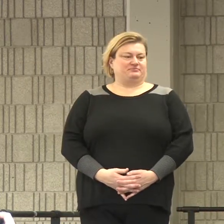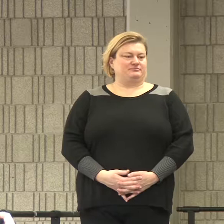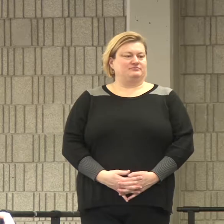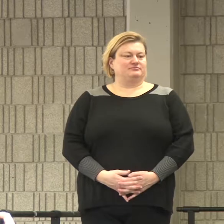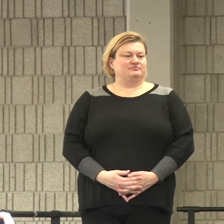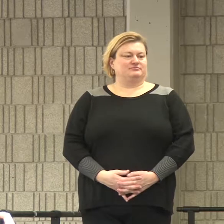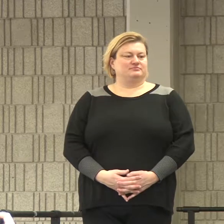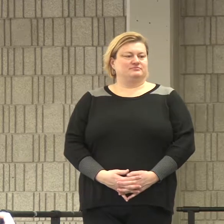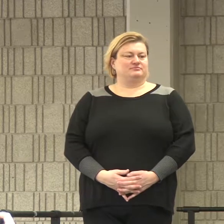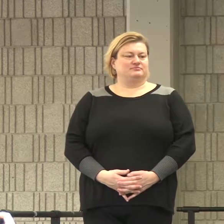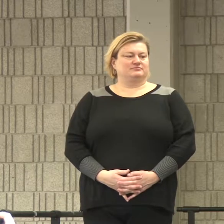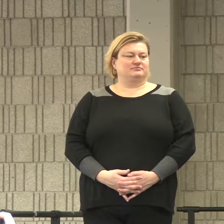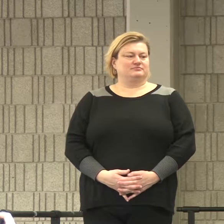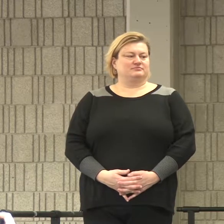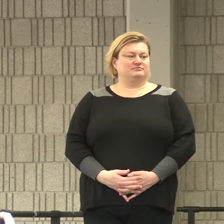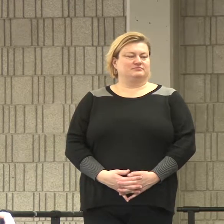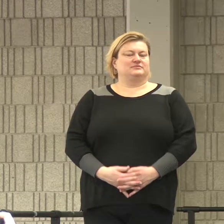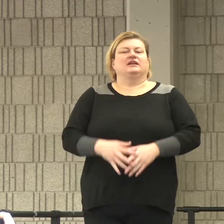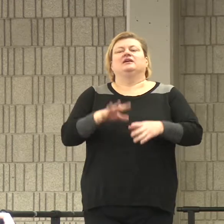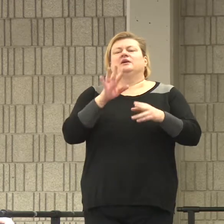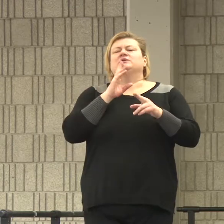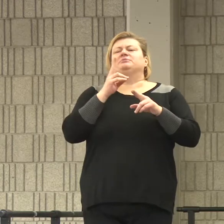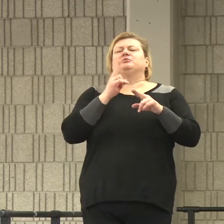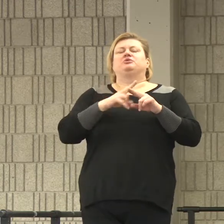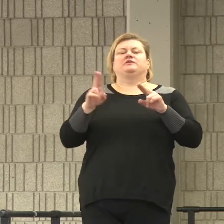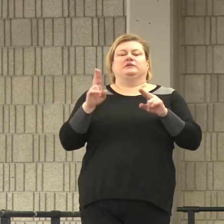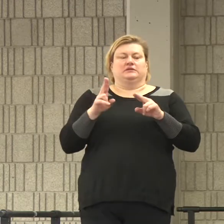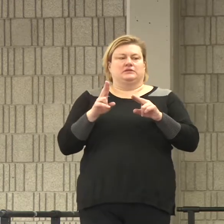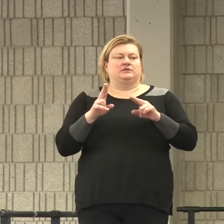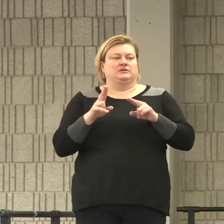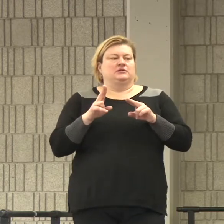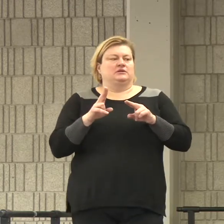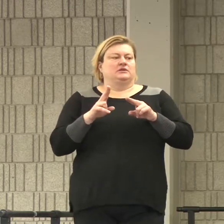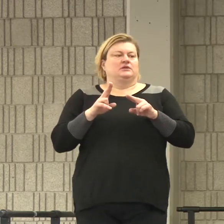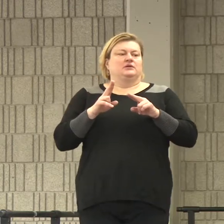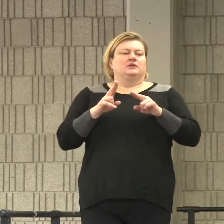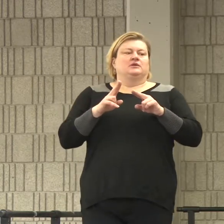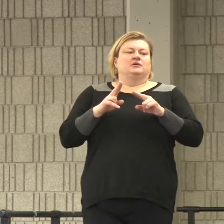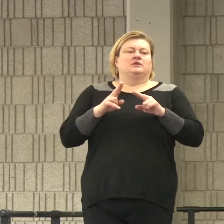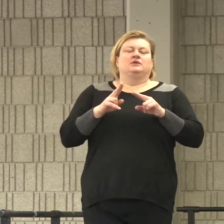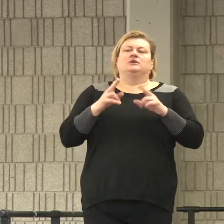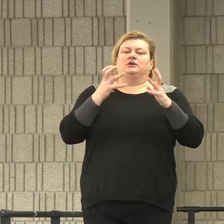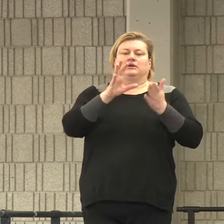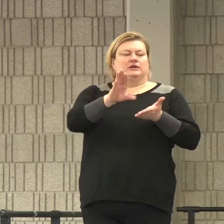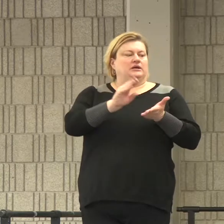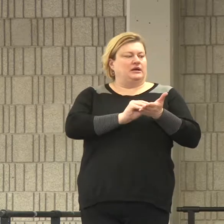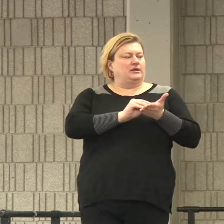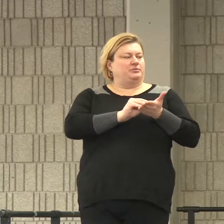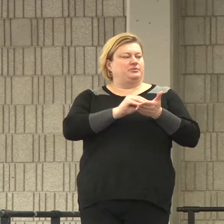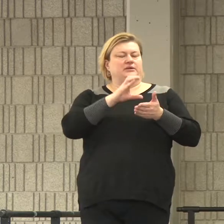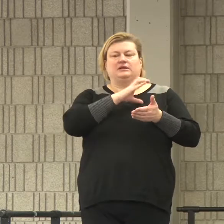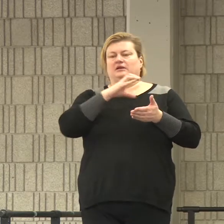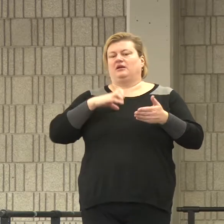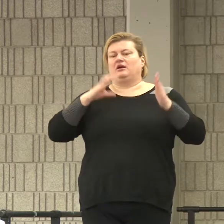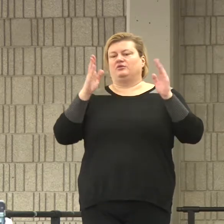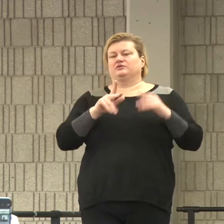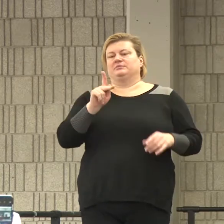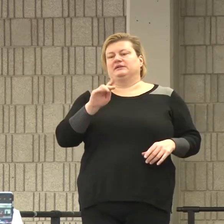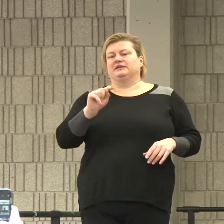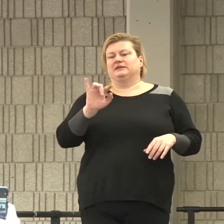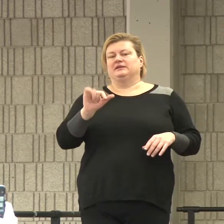I will speak briefly, but I want to somewhat echo Congressman Keating's remarks. I,